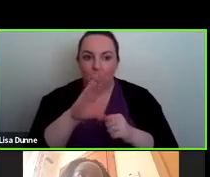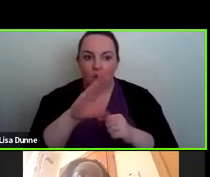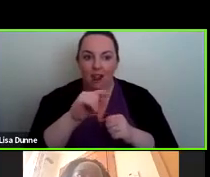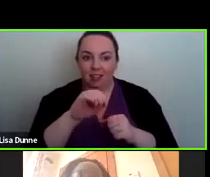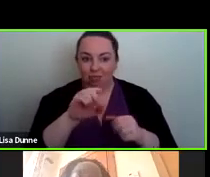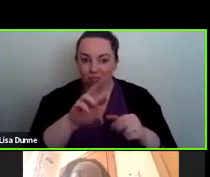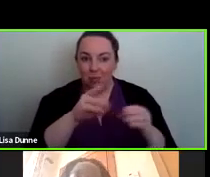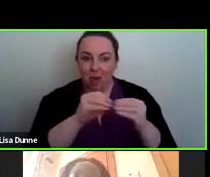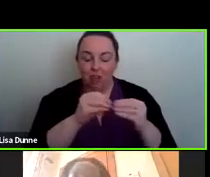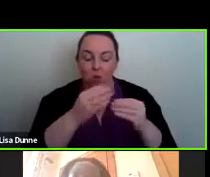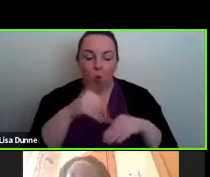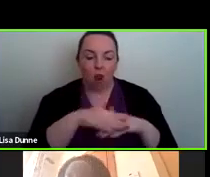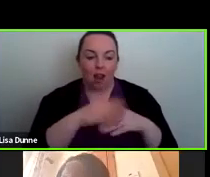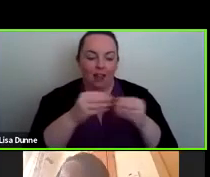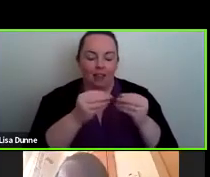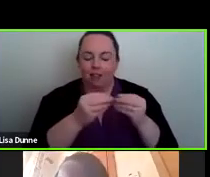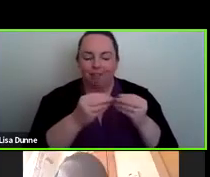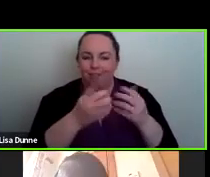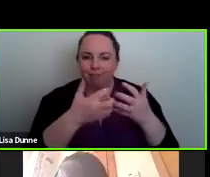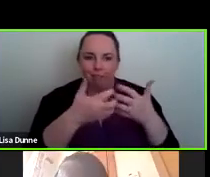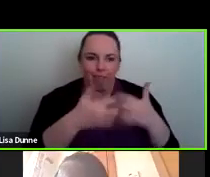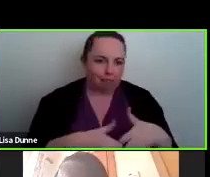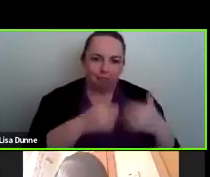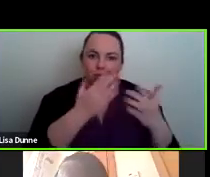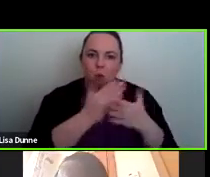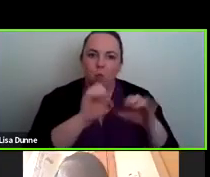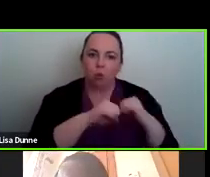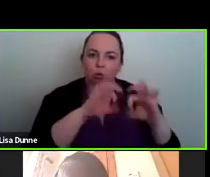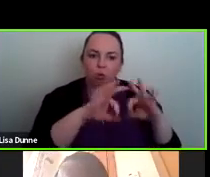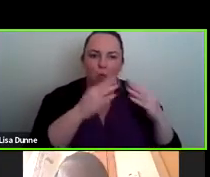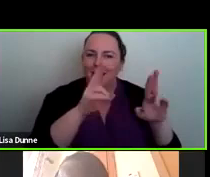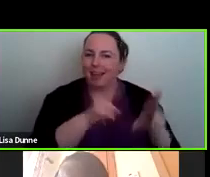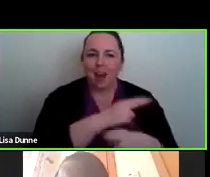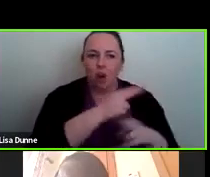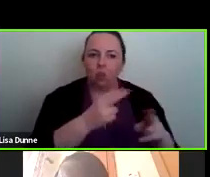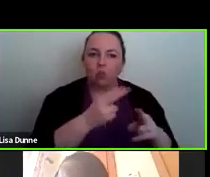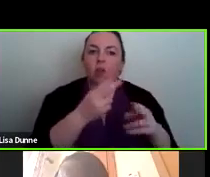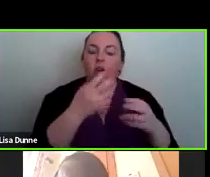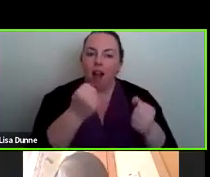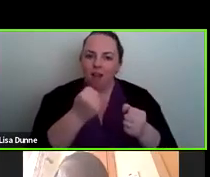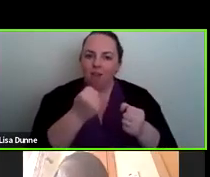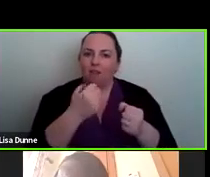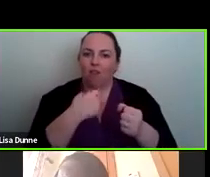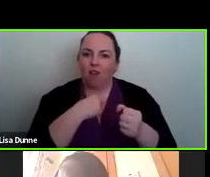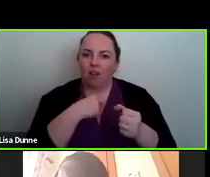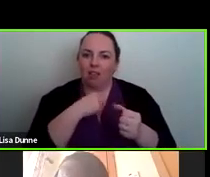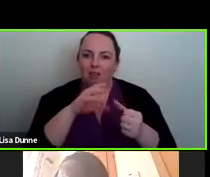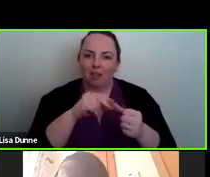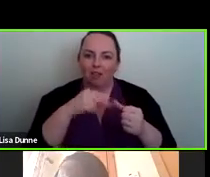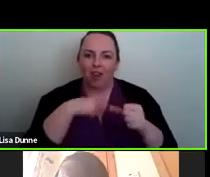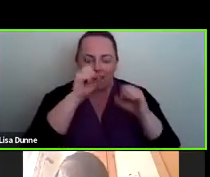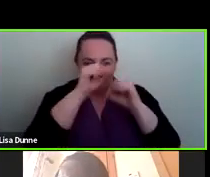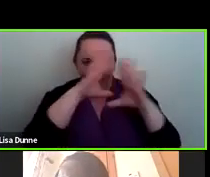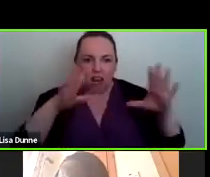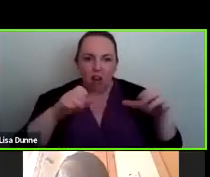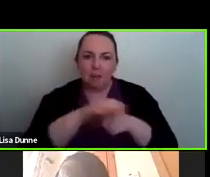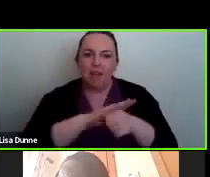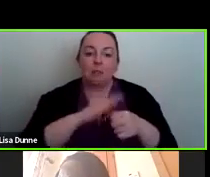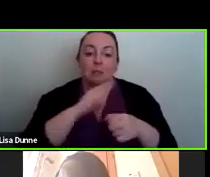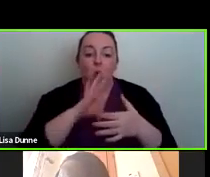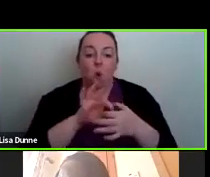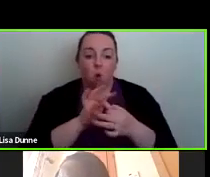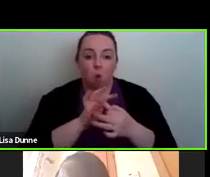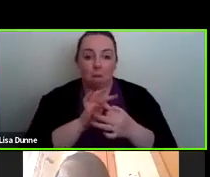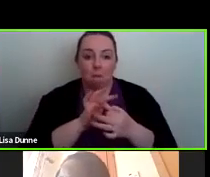things fall apart for certain social groups, that there are very explicit and very clear places where home can